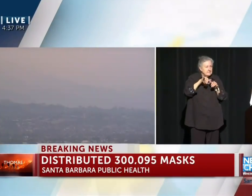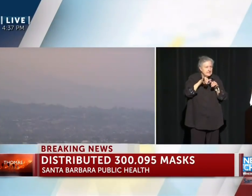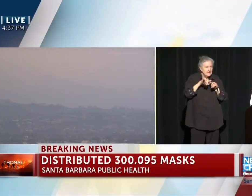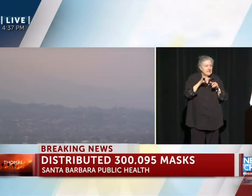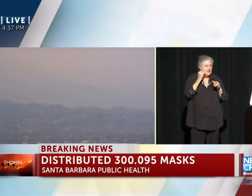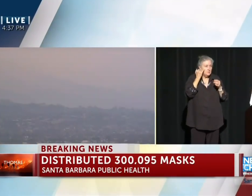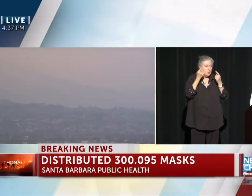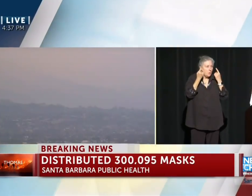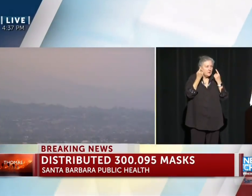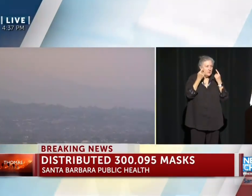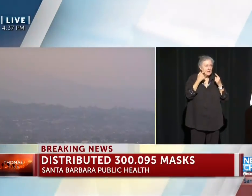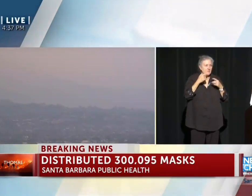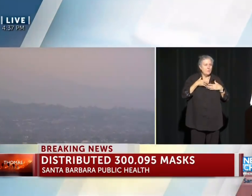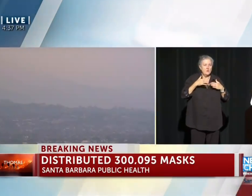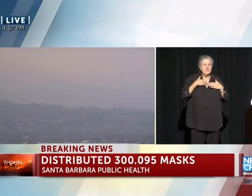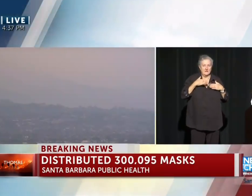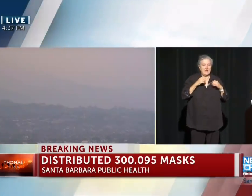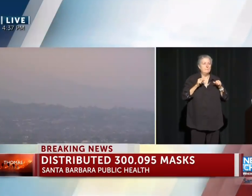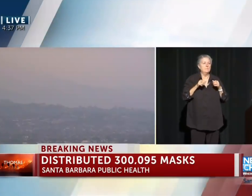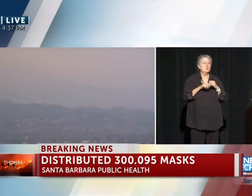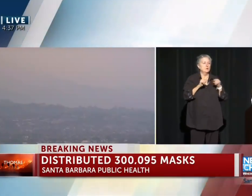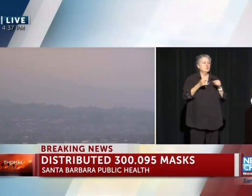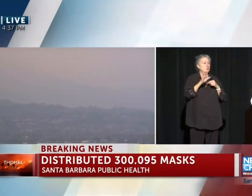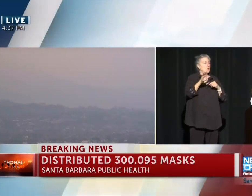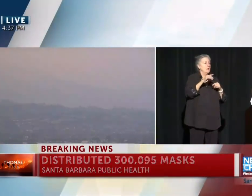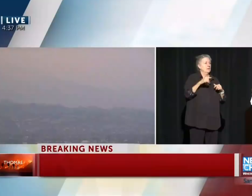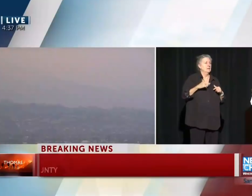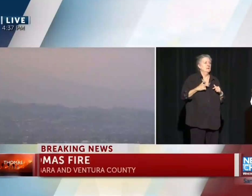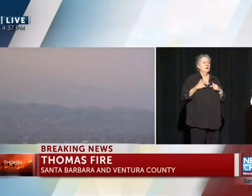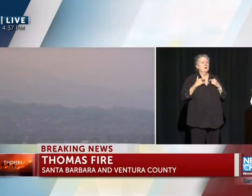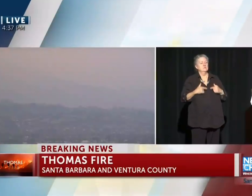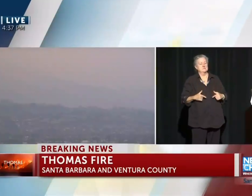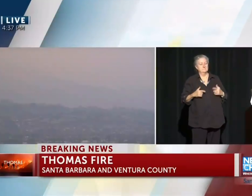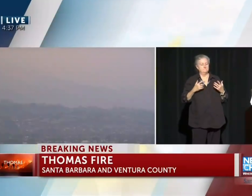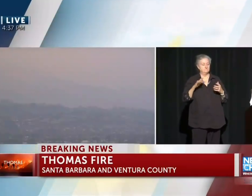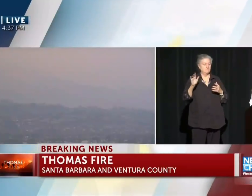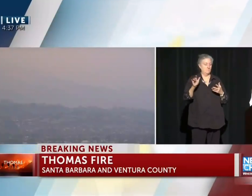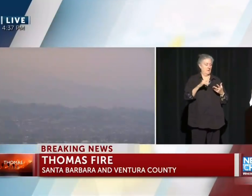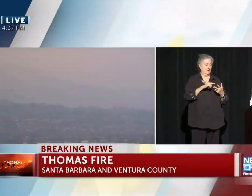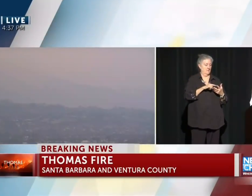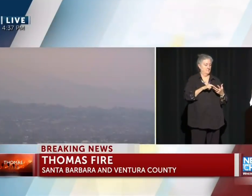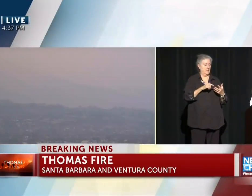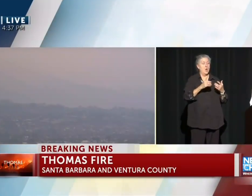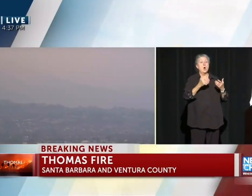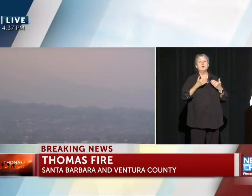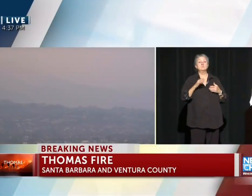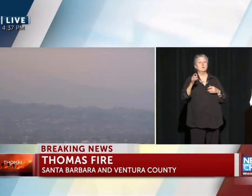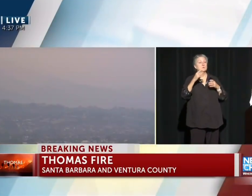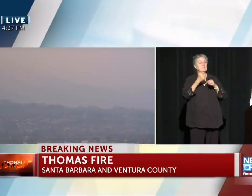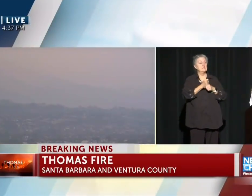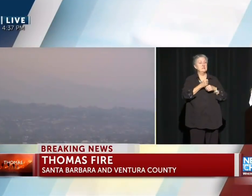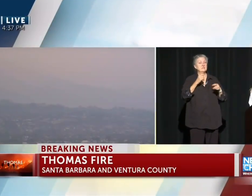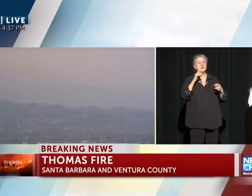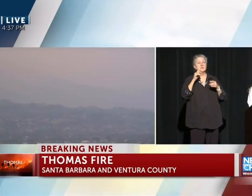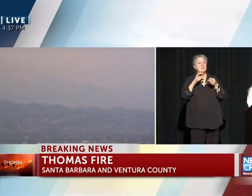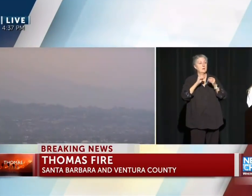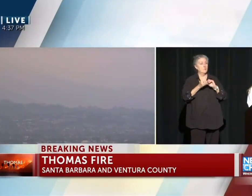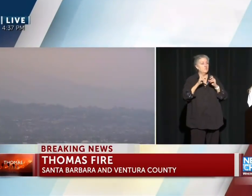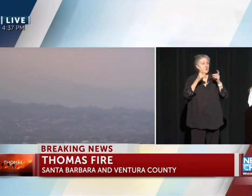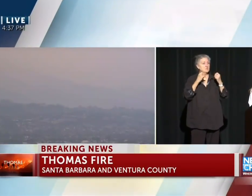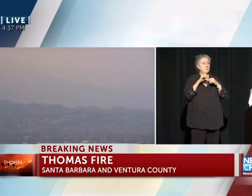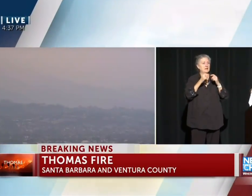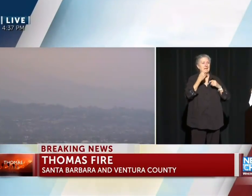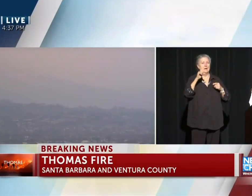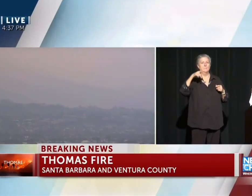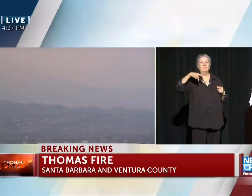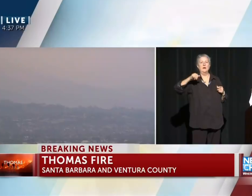air could be harmful to your lungs. We've also received a number of questions about HEPA filters. HEPA filters